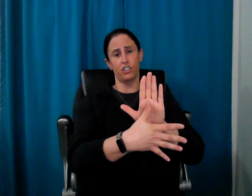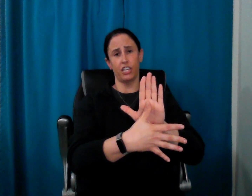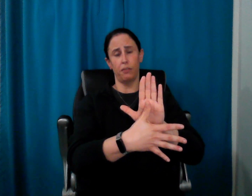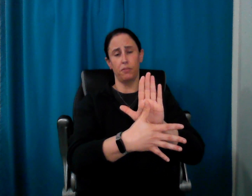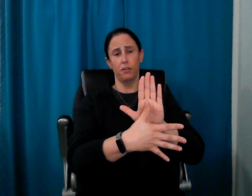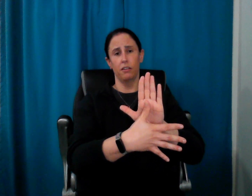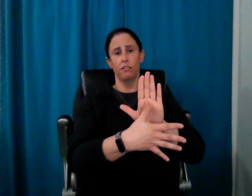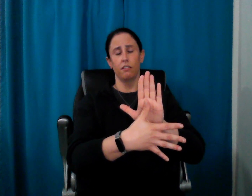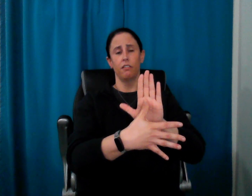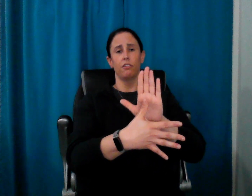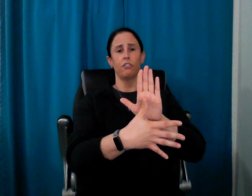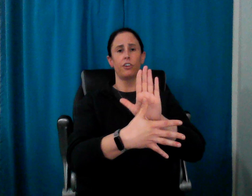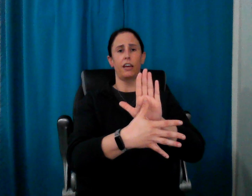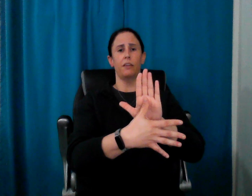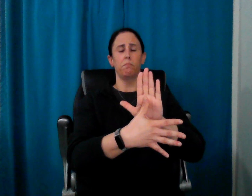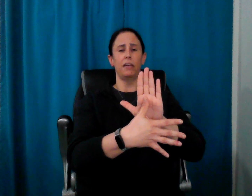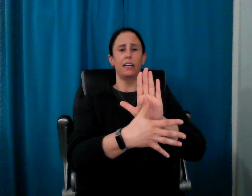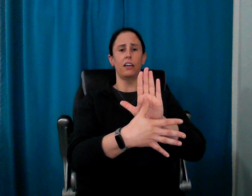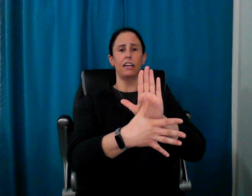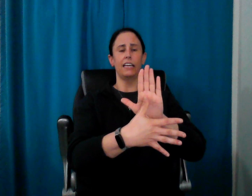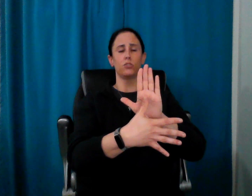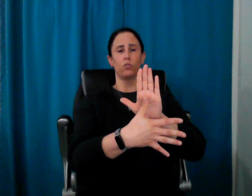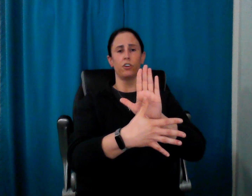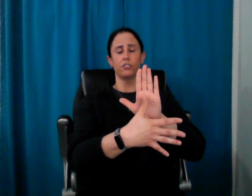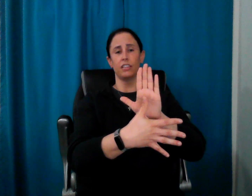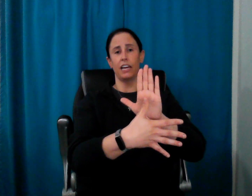shape. Okay, meaning it's words like